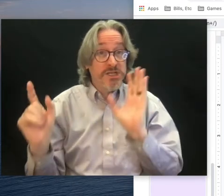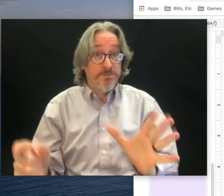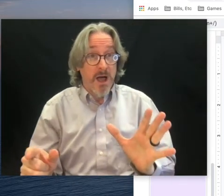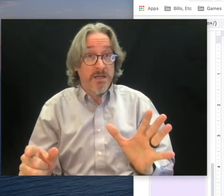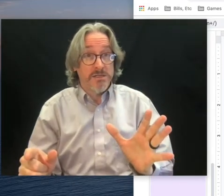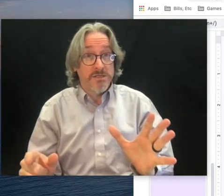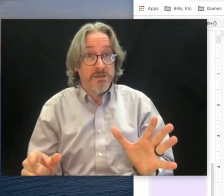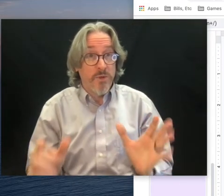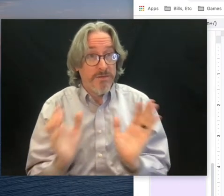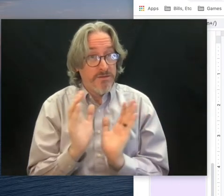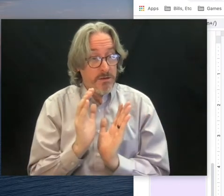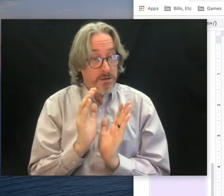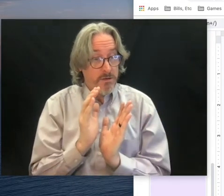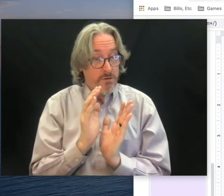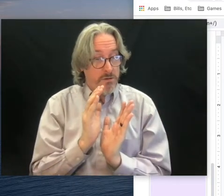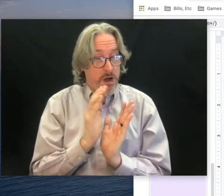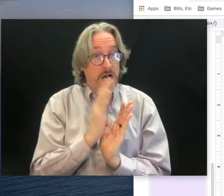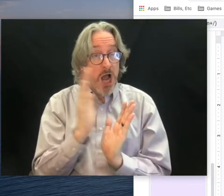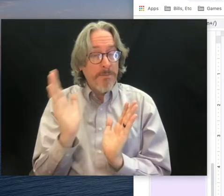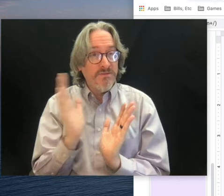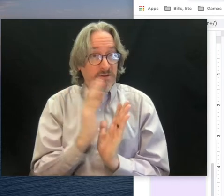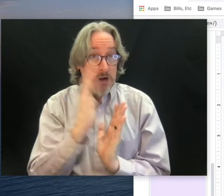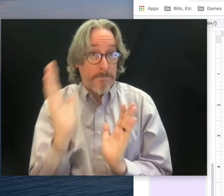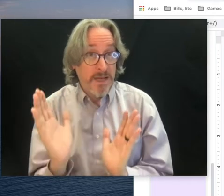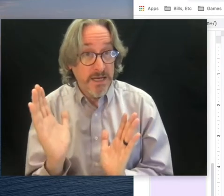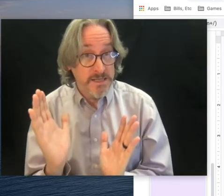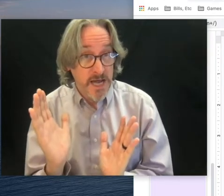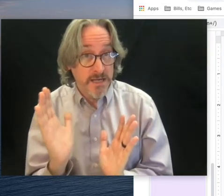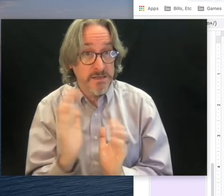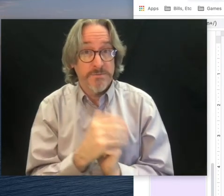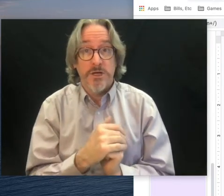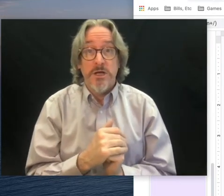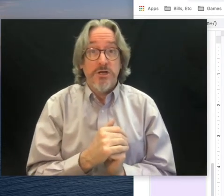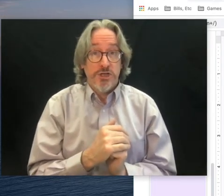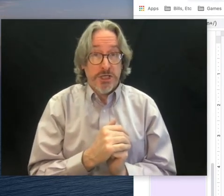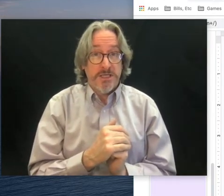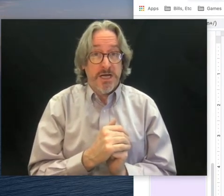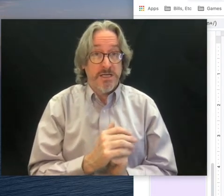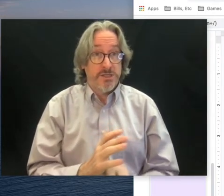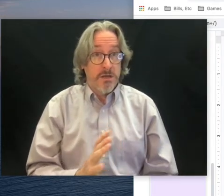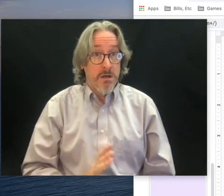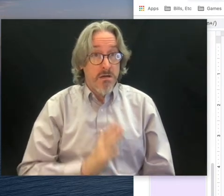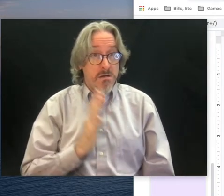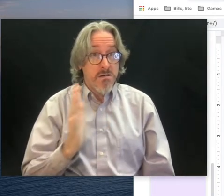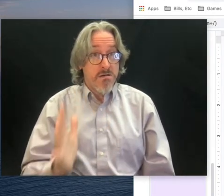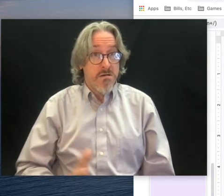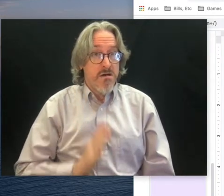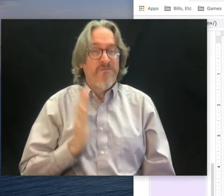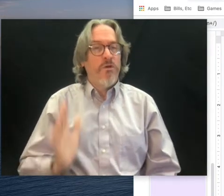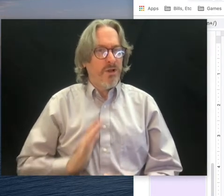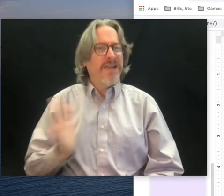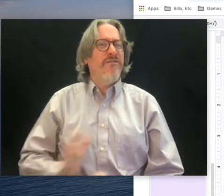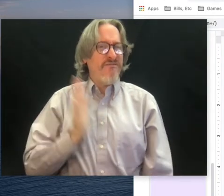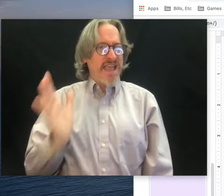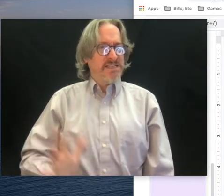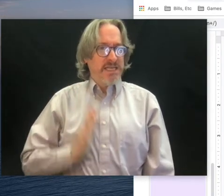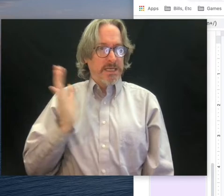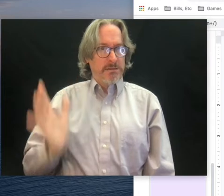she responds with a couple of different opinion signs. She does formal,